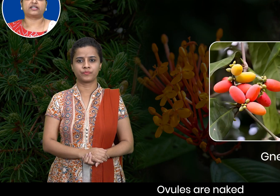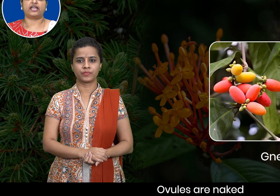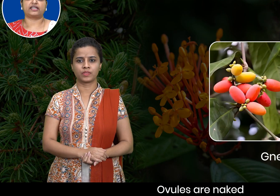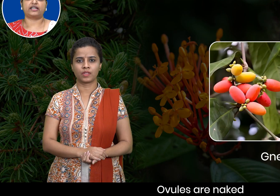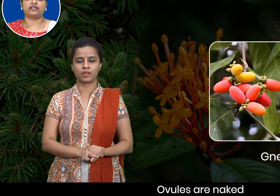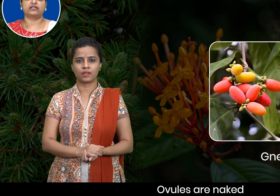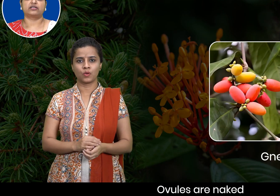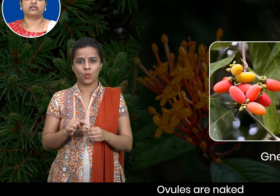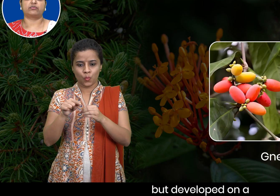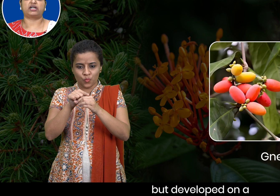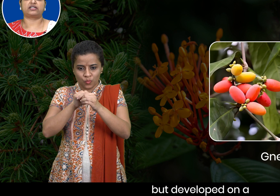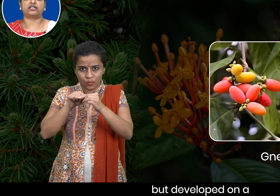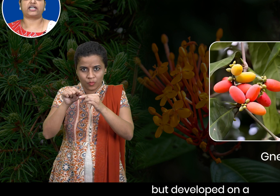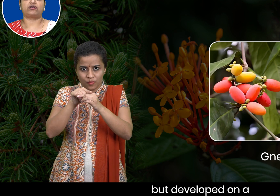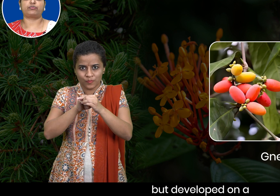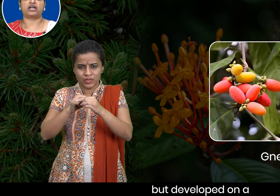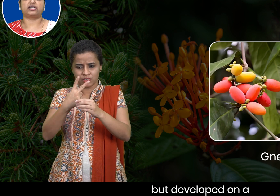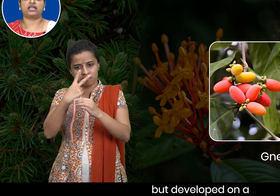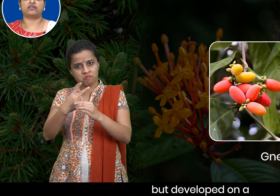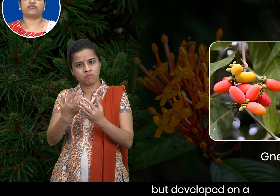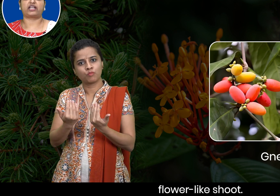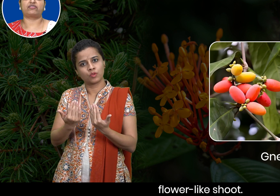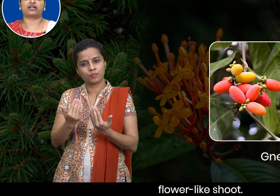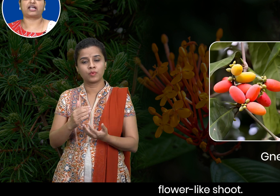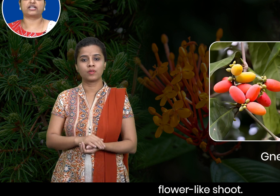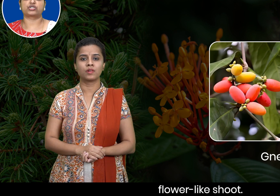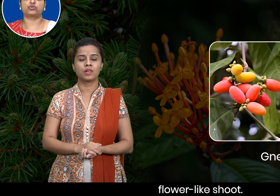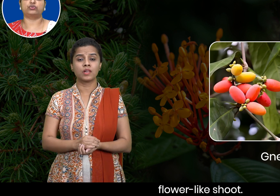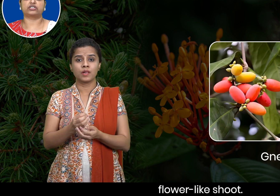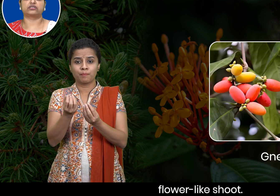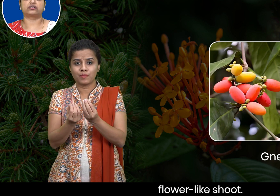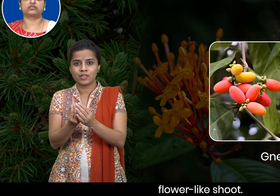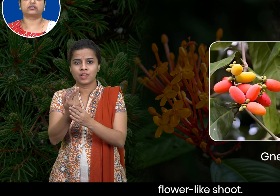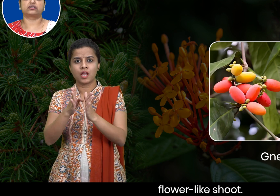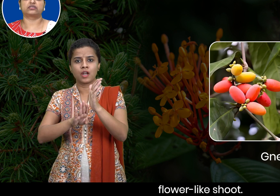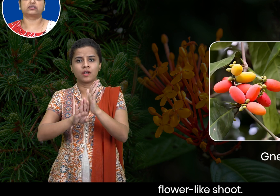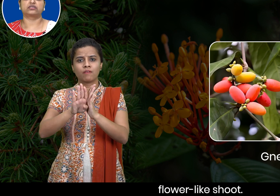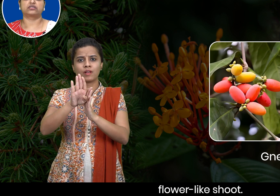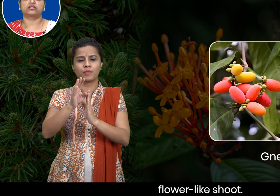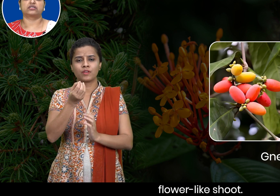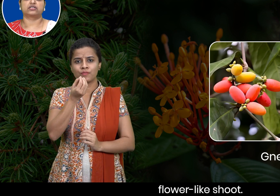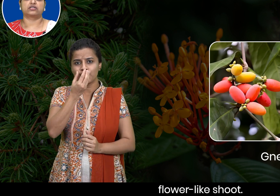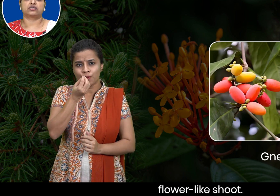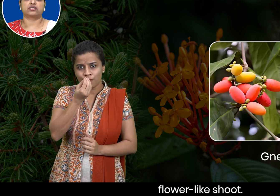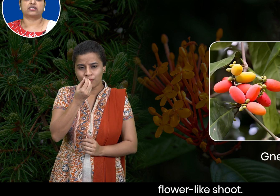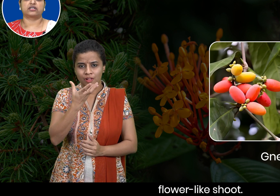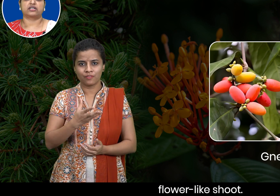Ovules are naked but developed on a flower-like shoot.